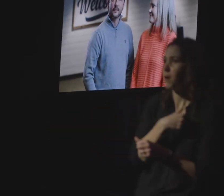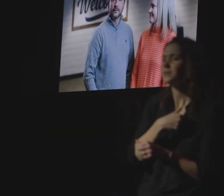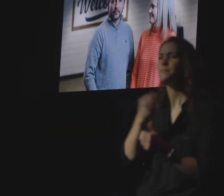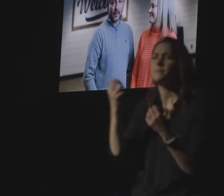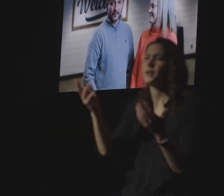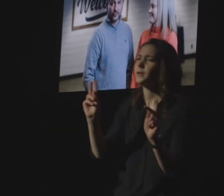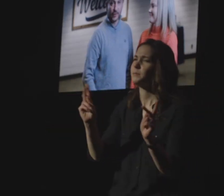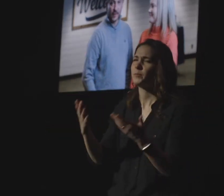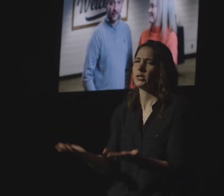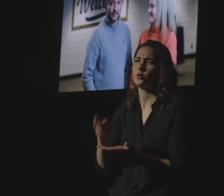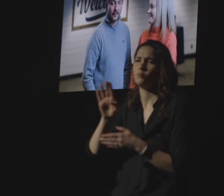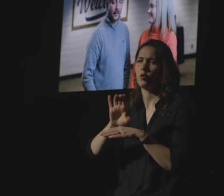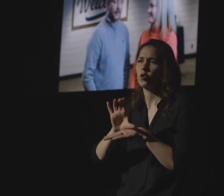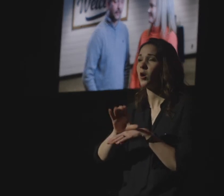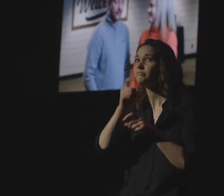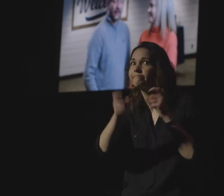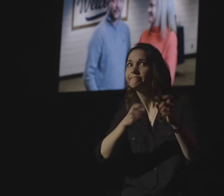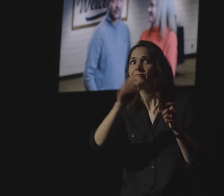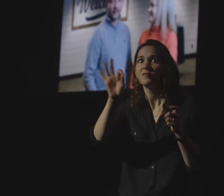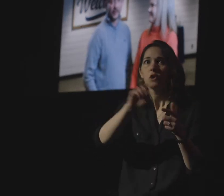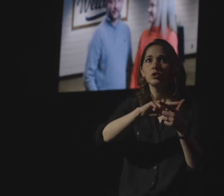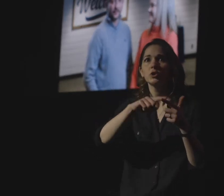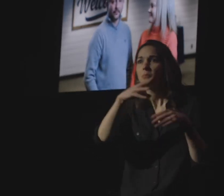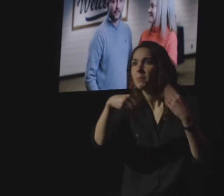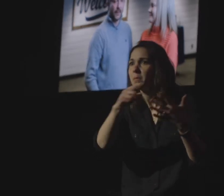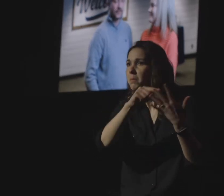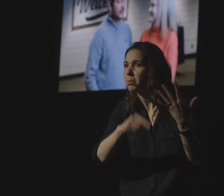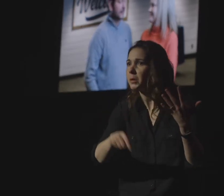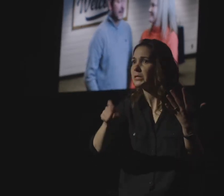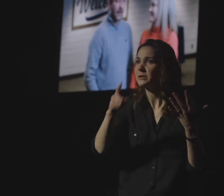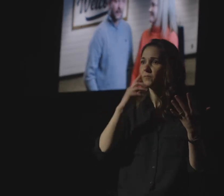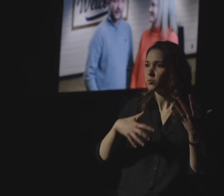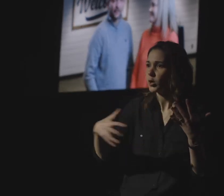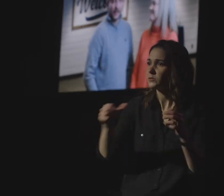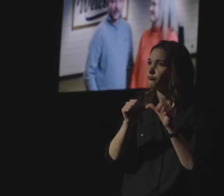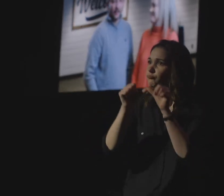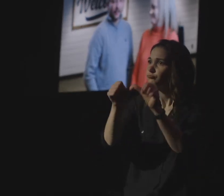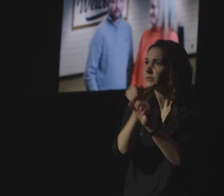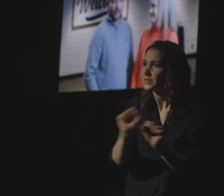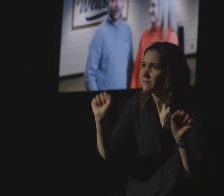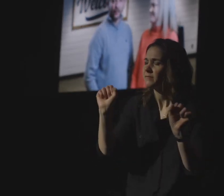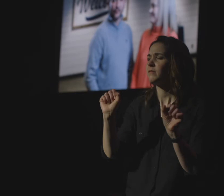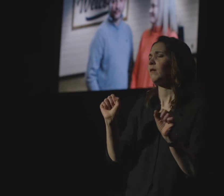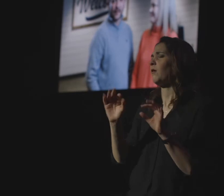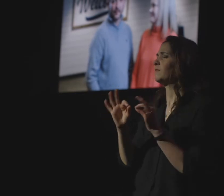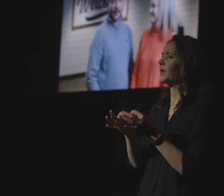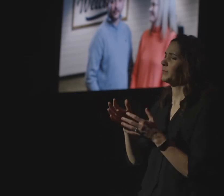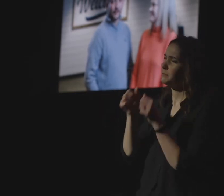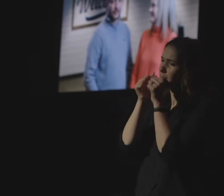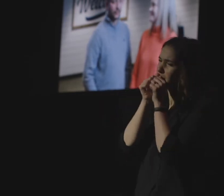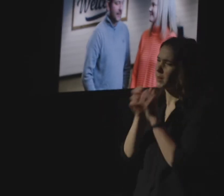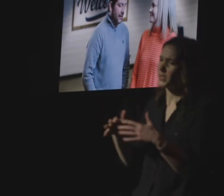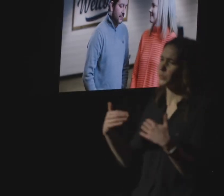and supplies that she needed, and our family was lucky enough to be blessed and be a part of her family